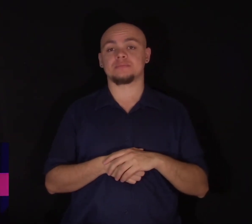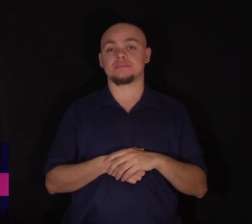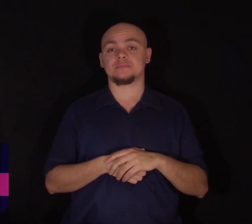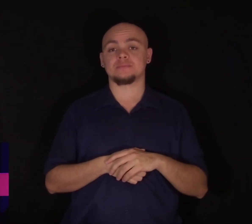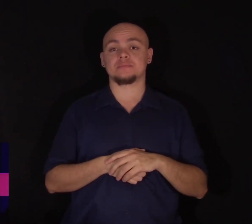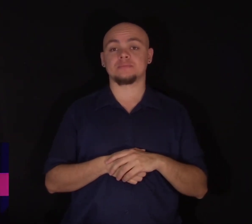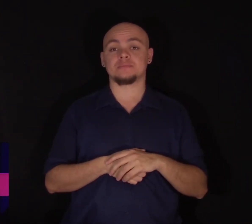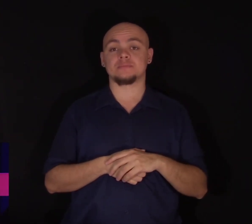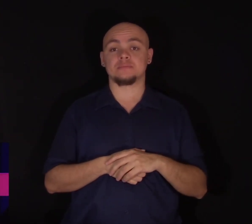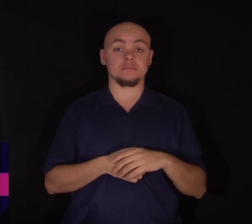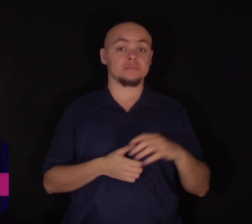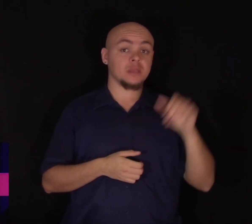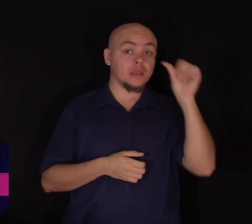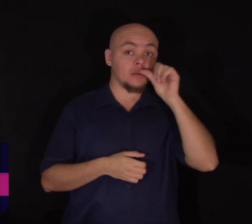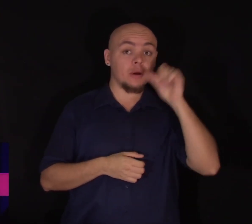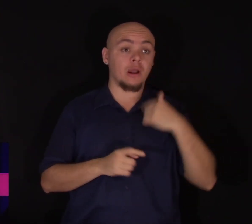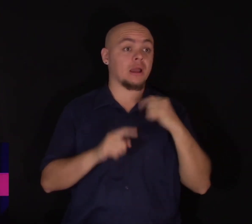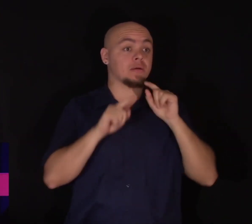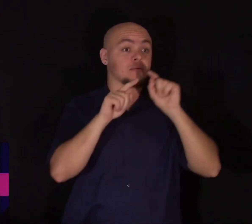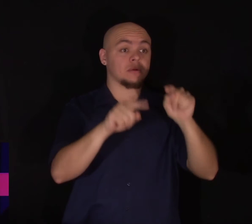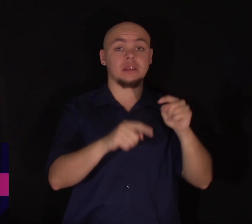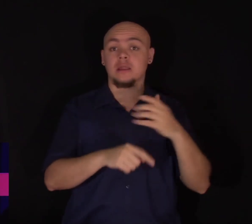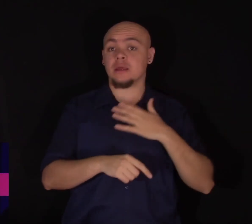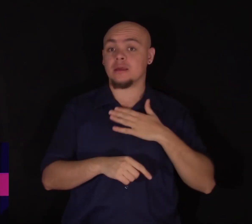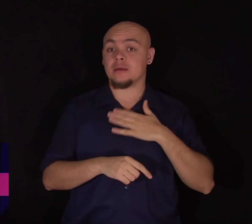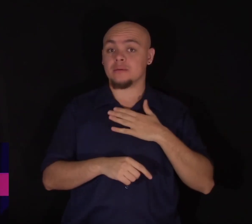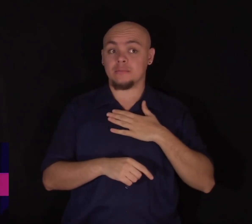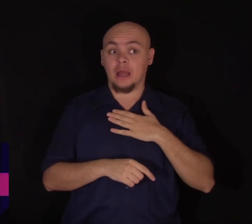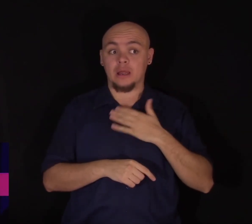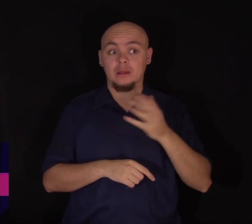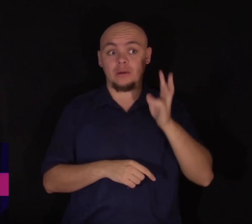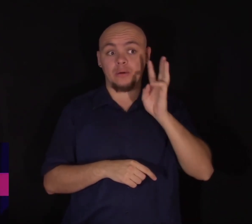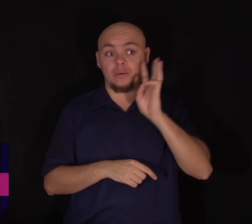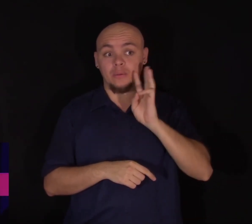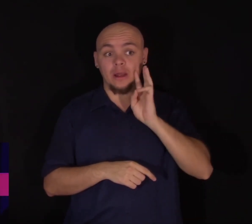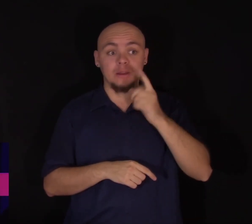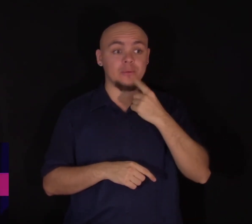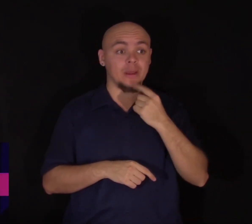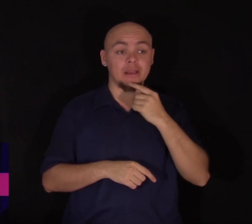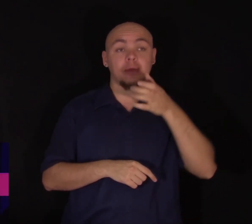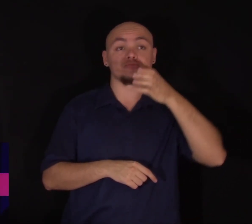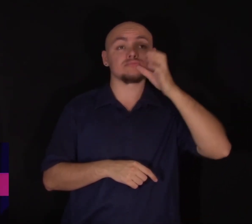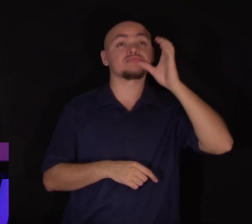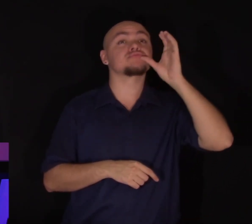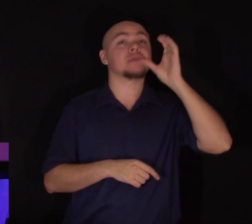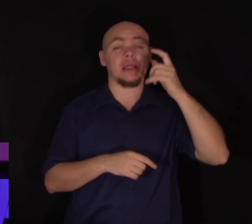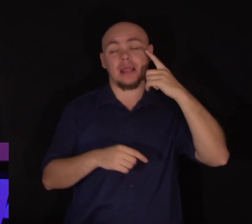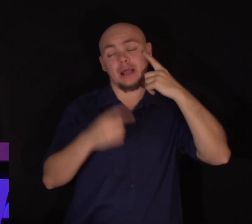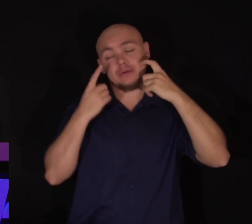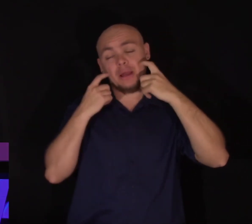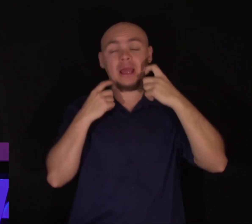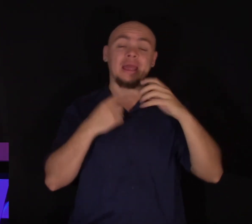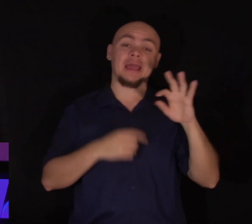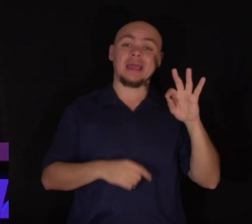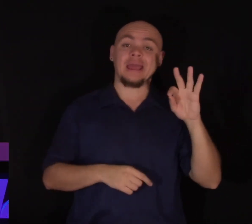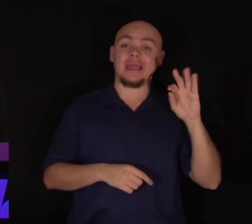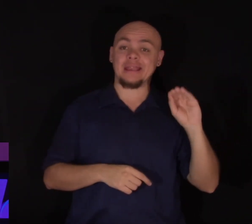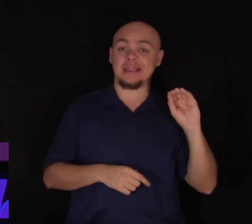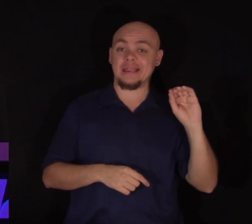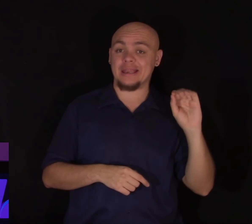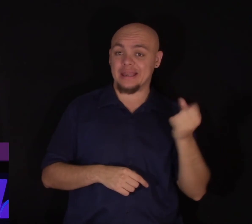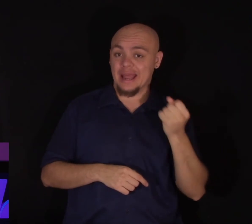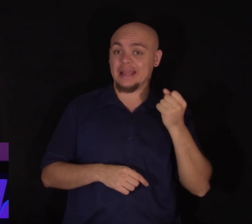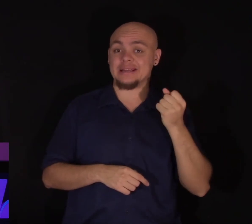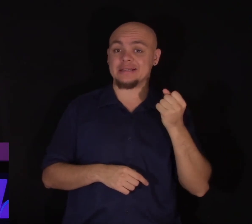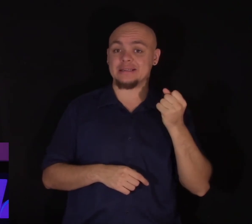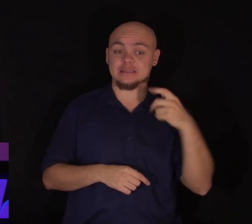Then I went to the pub, and I drank my weight in red wine, and I cried a lot, and then I danced to 90s pop and ate pizza with my mum, because that's what